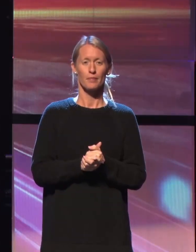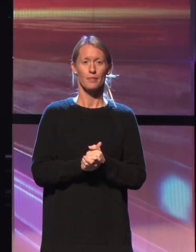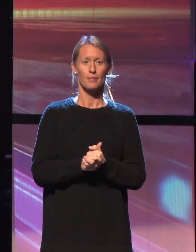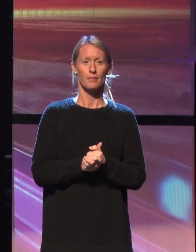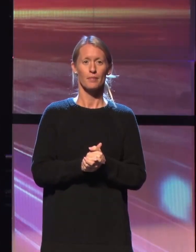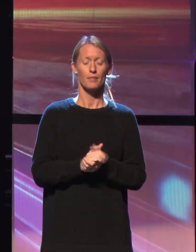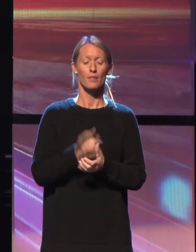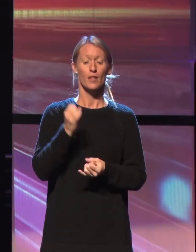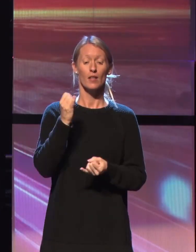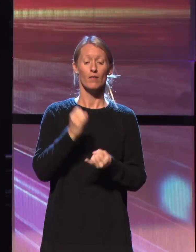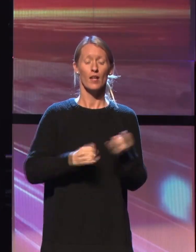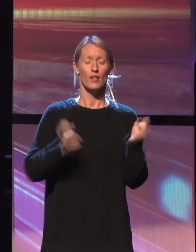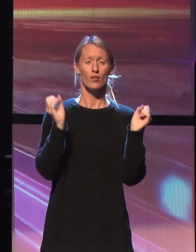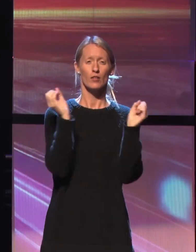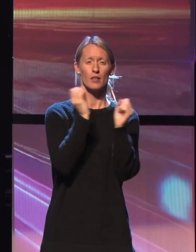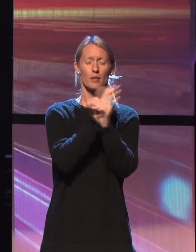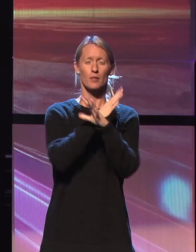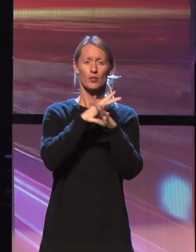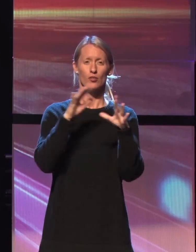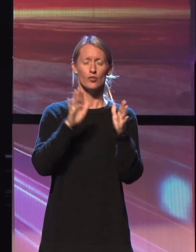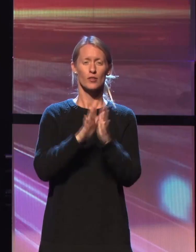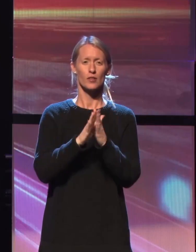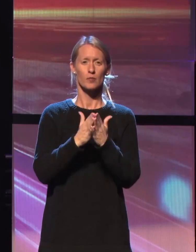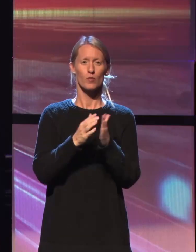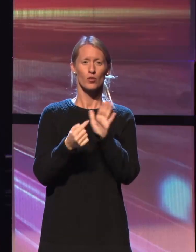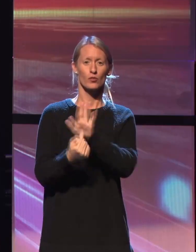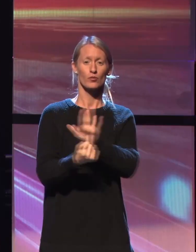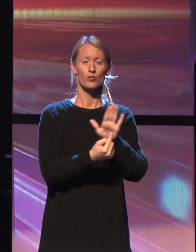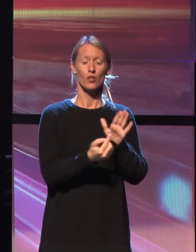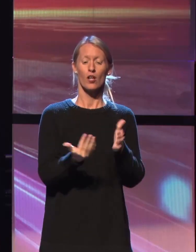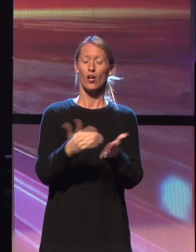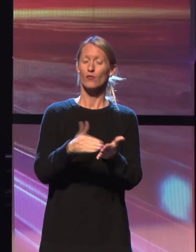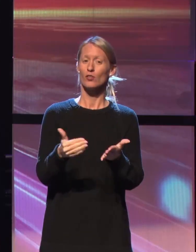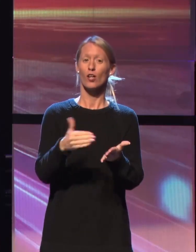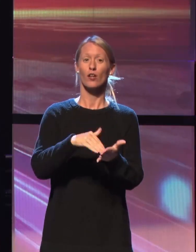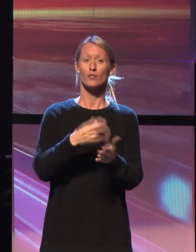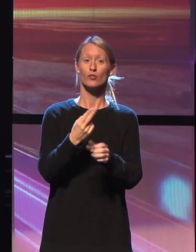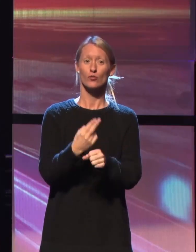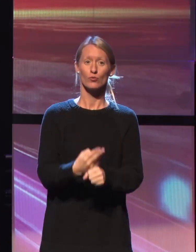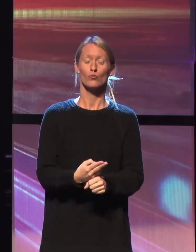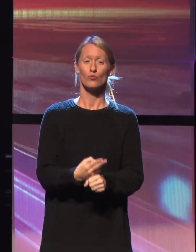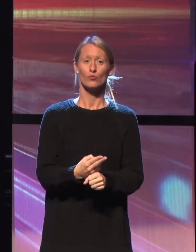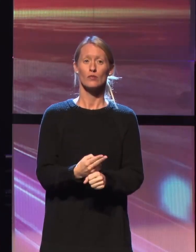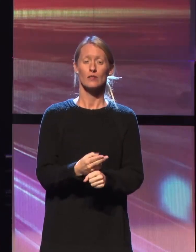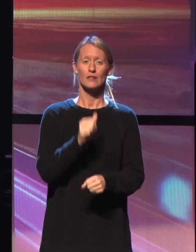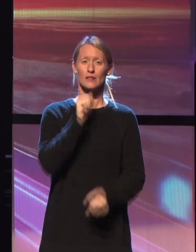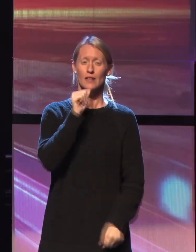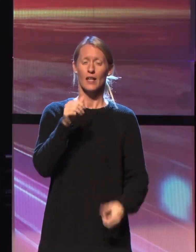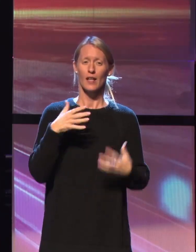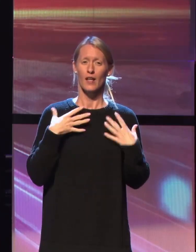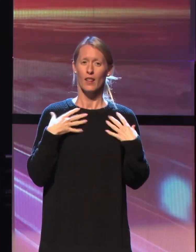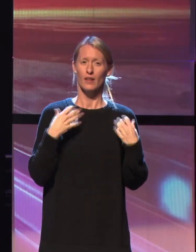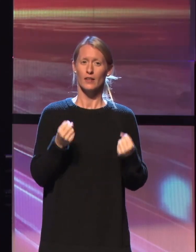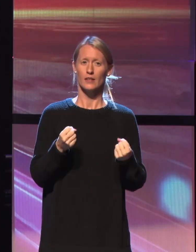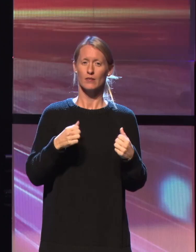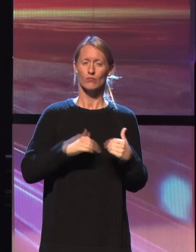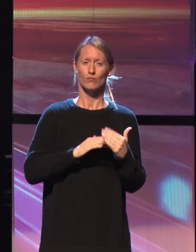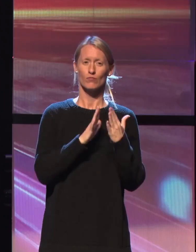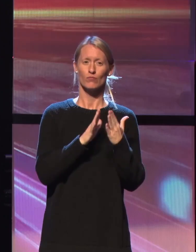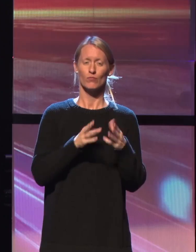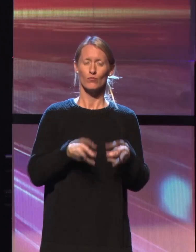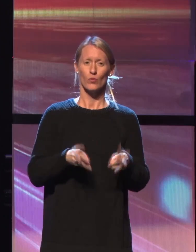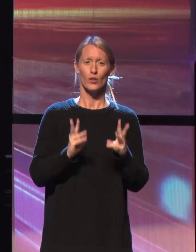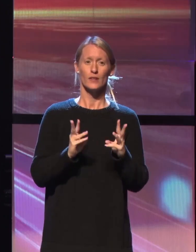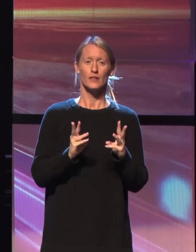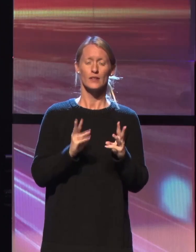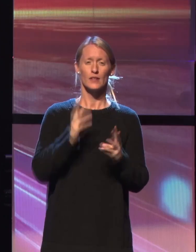final image in this book that is so often used in, like, I think, unhealthy ways. But if we think about it,